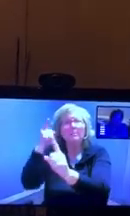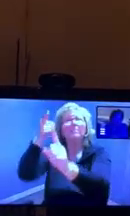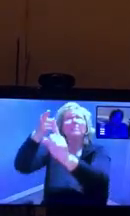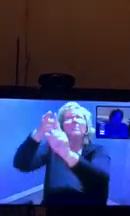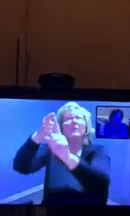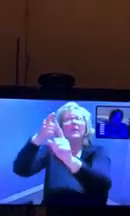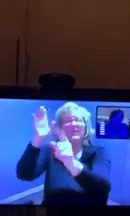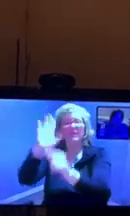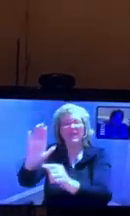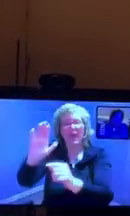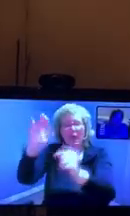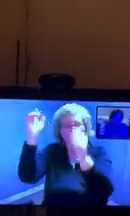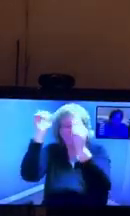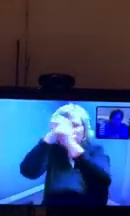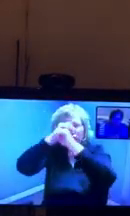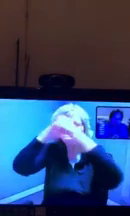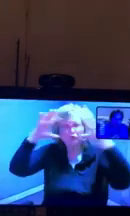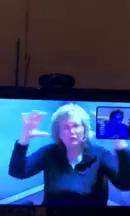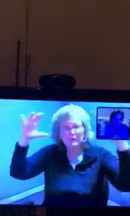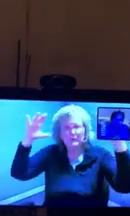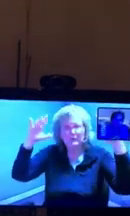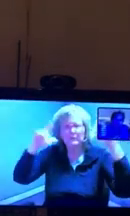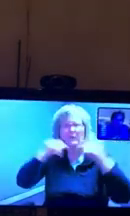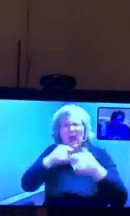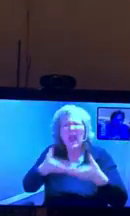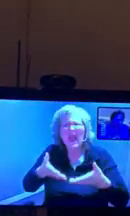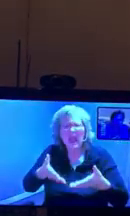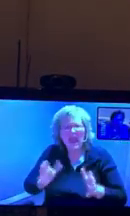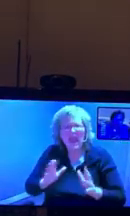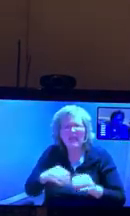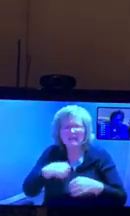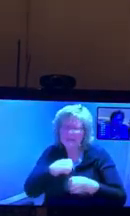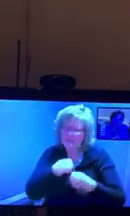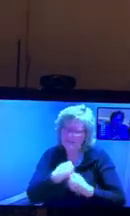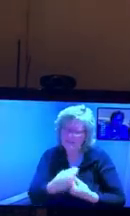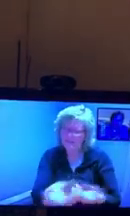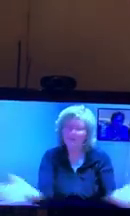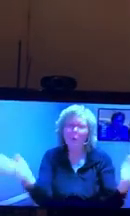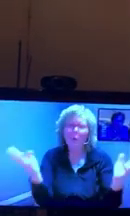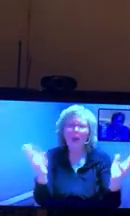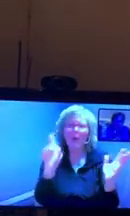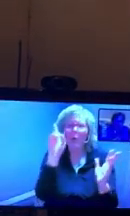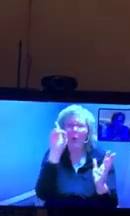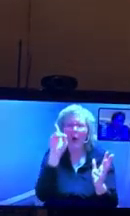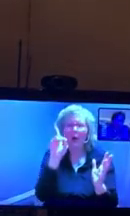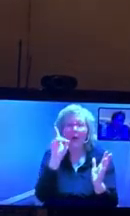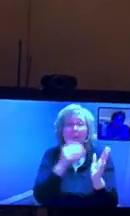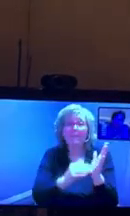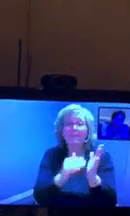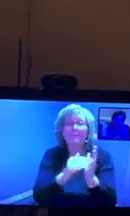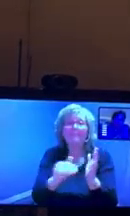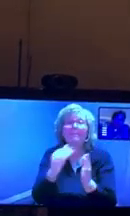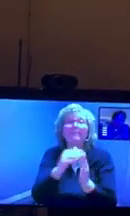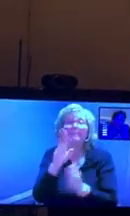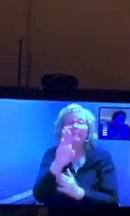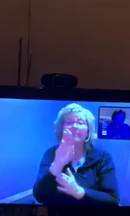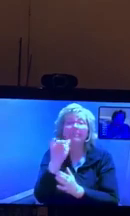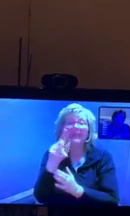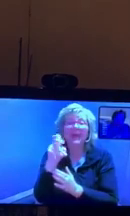Let's give $1 billion away, but more importantly than that, if you can imagine something more important than that, let's help